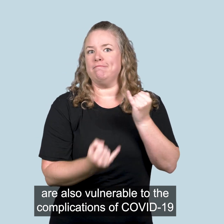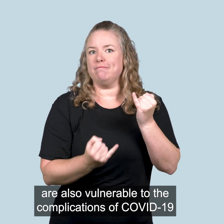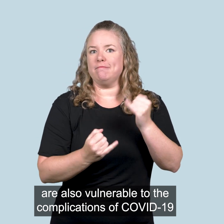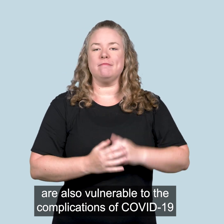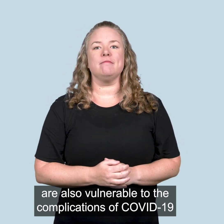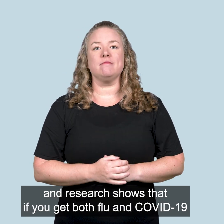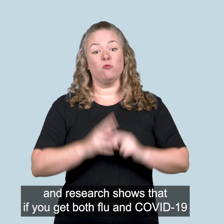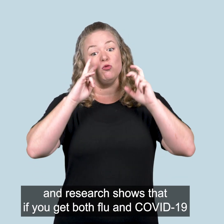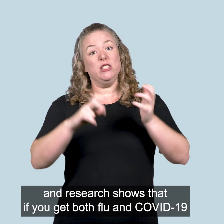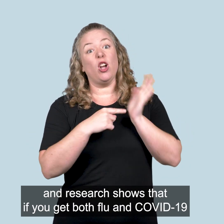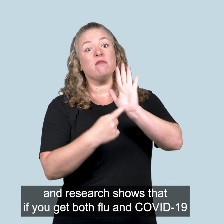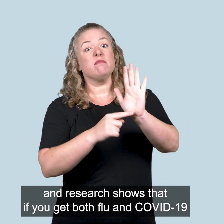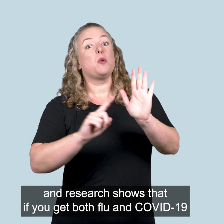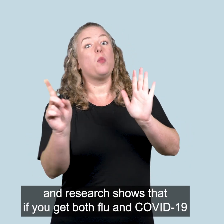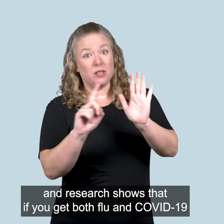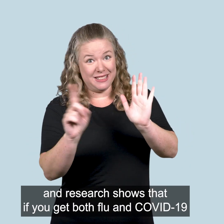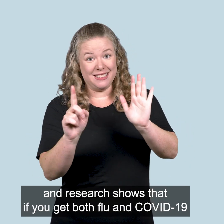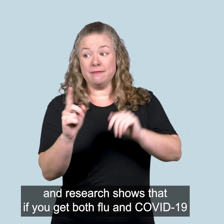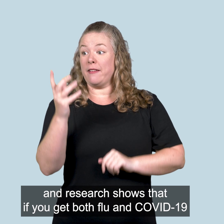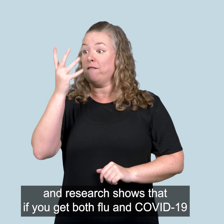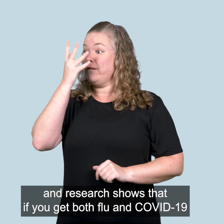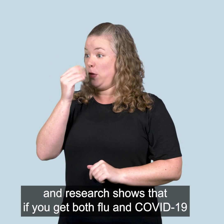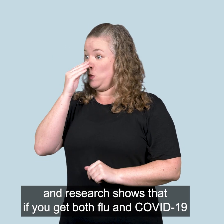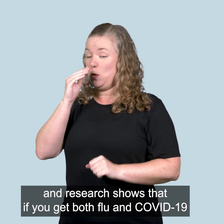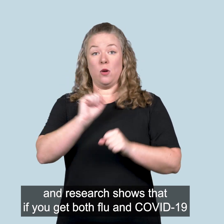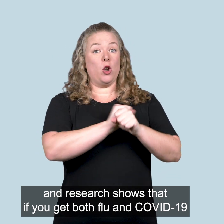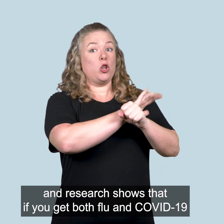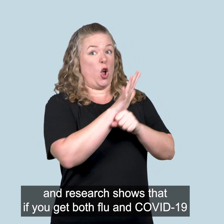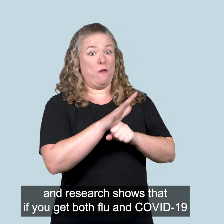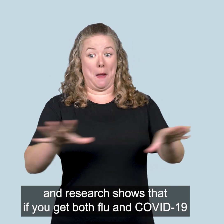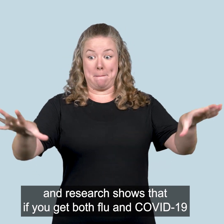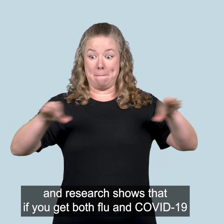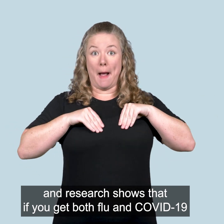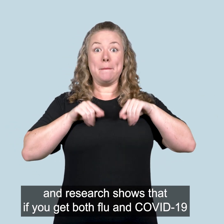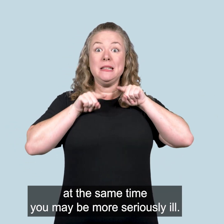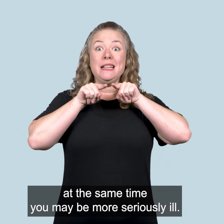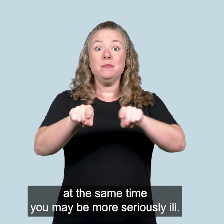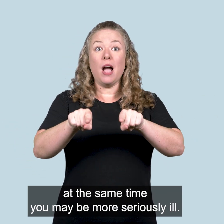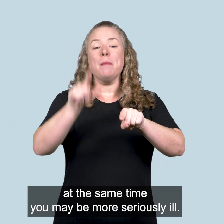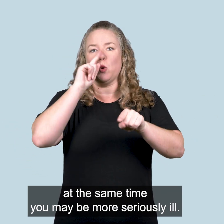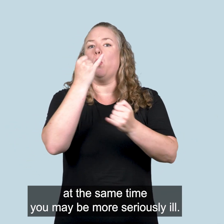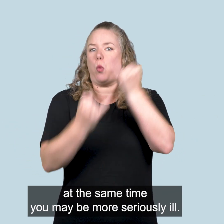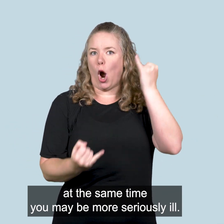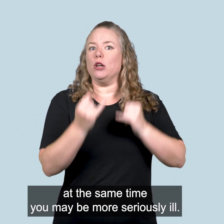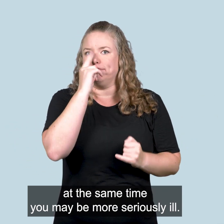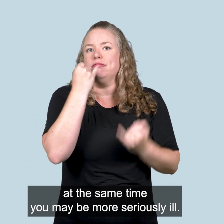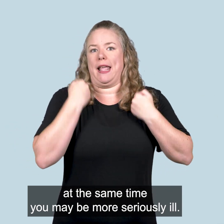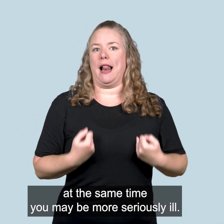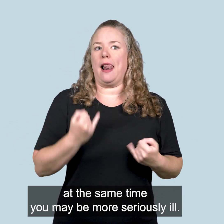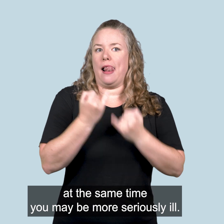COVID-19. And research shows that if you get both flu and COVID-19 at the same time, you may be more